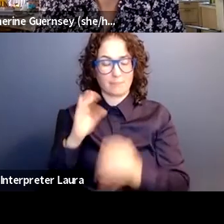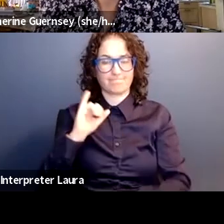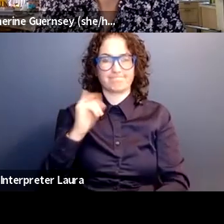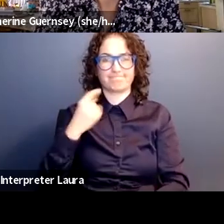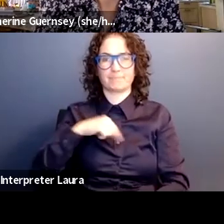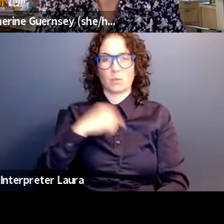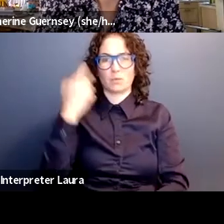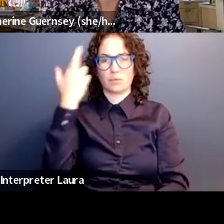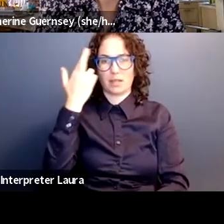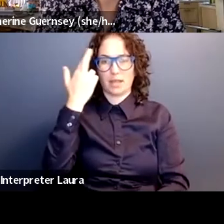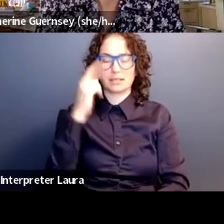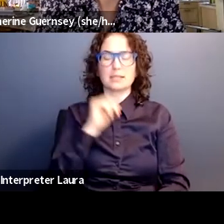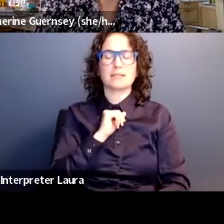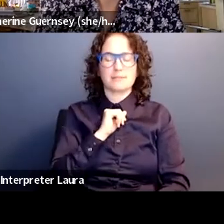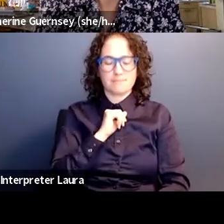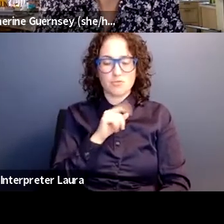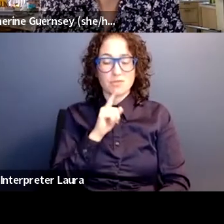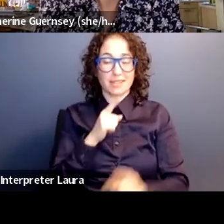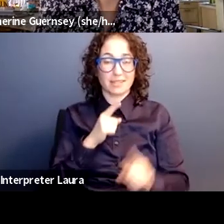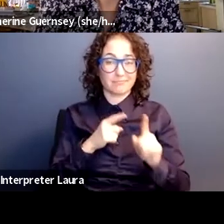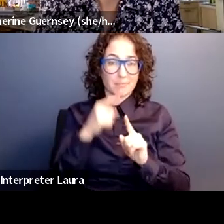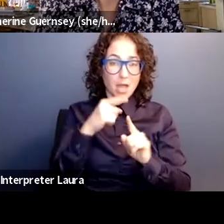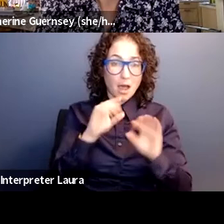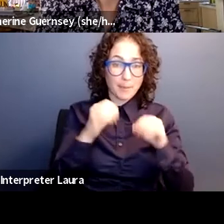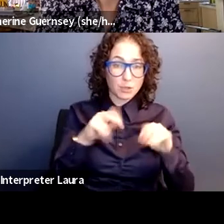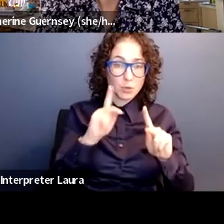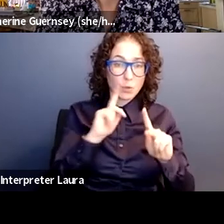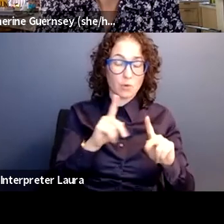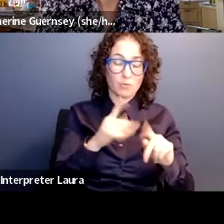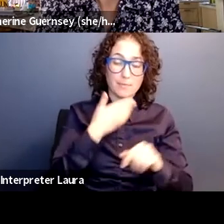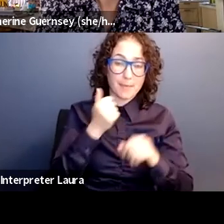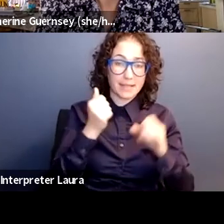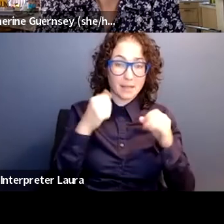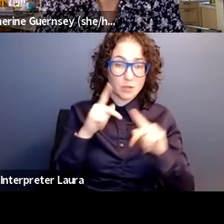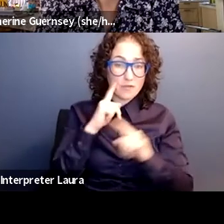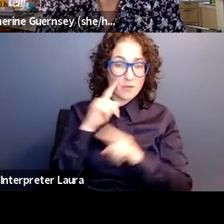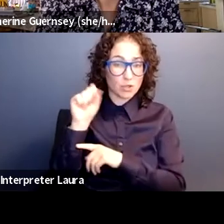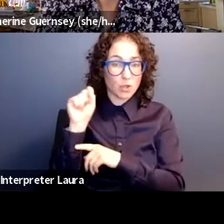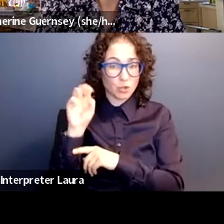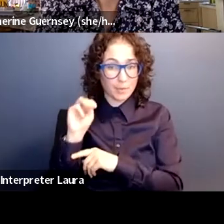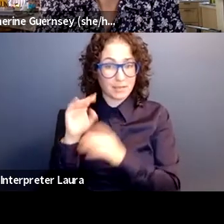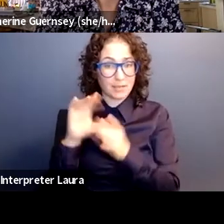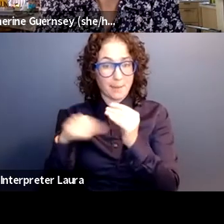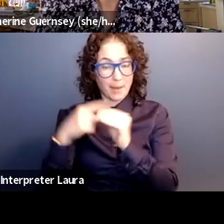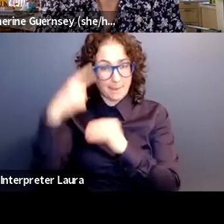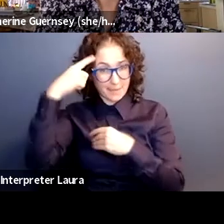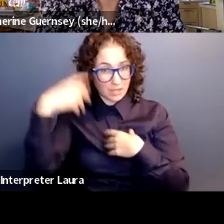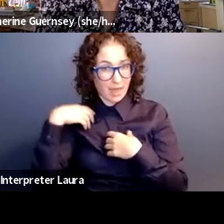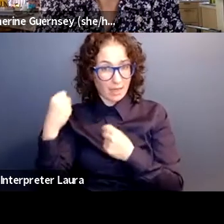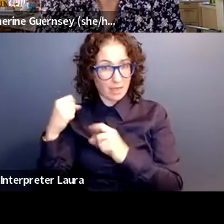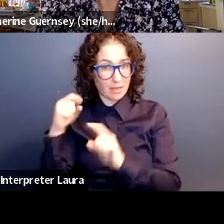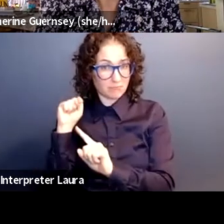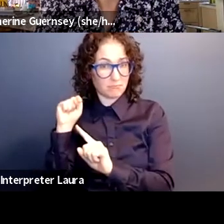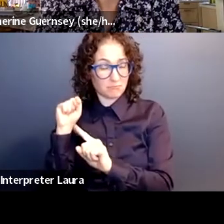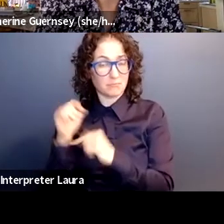realize is that the main opportunity, or the greatest opportunity we have in social media, was talking about mental health, which is something that